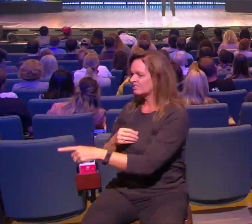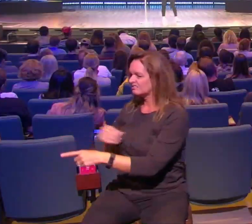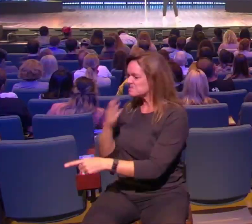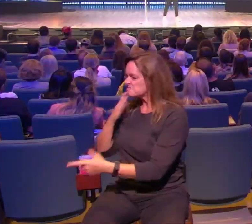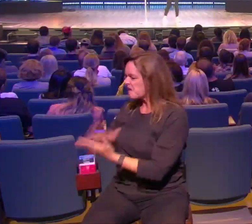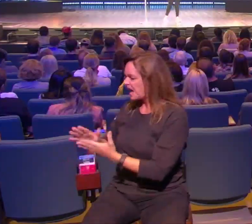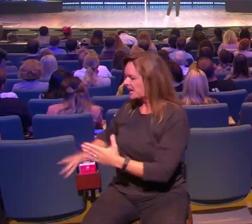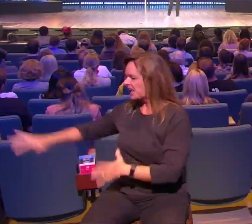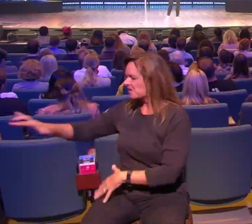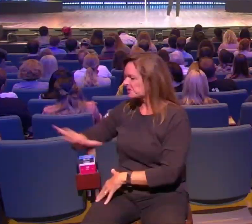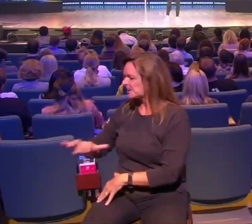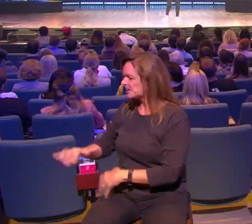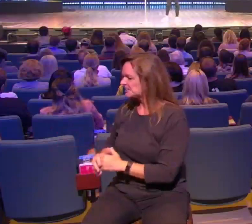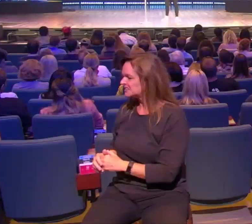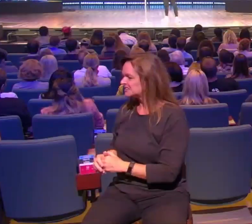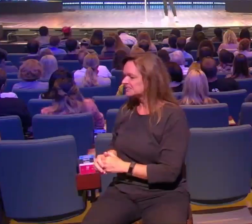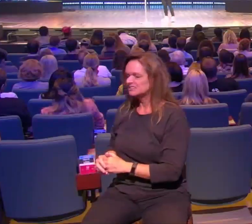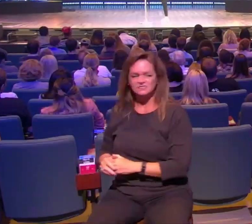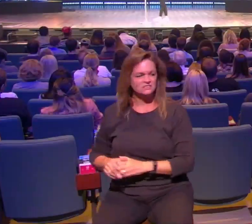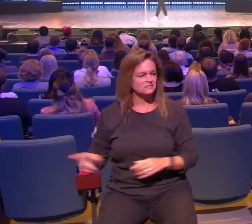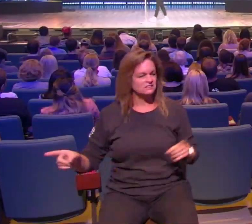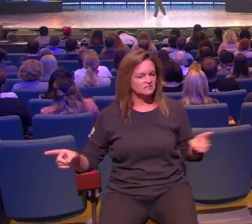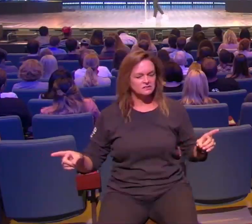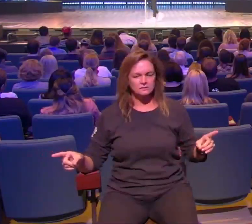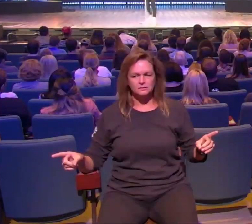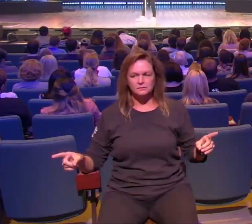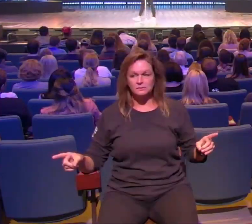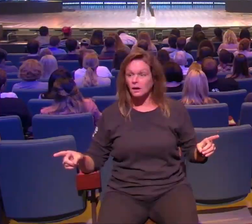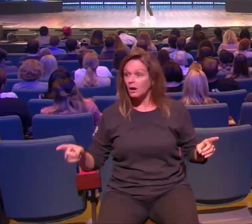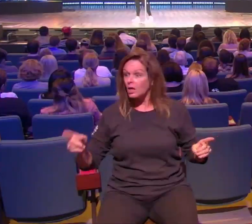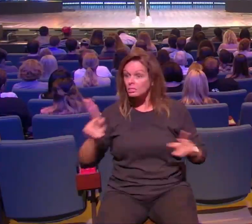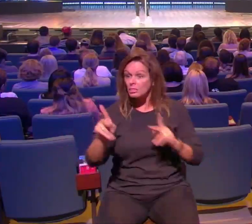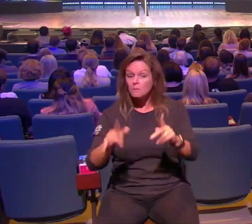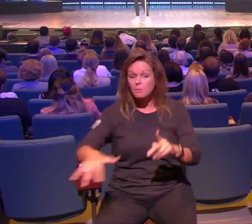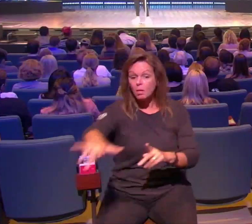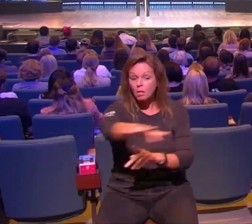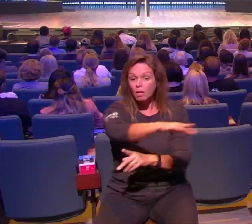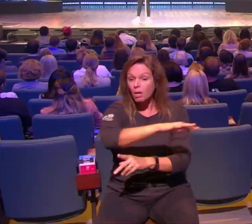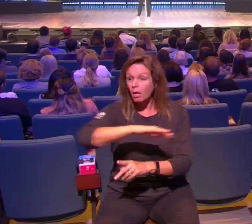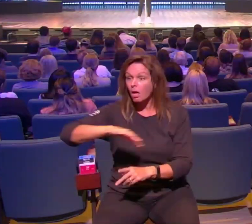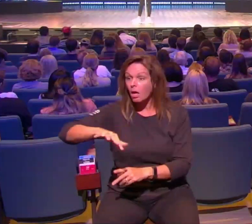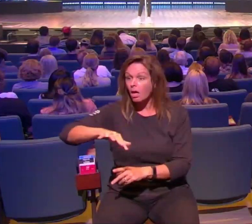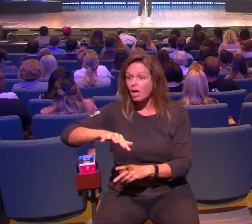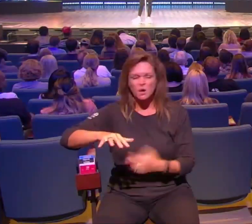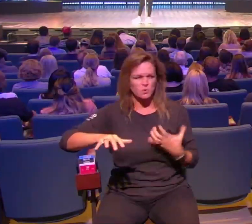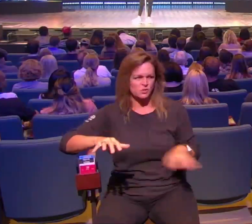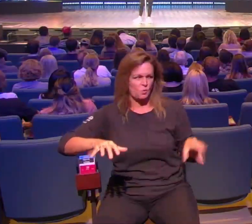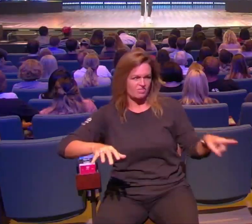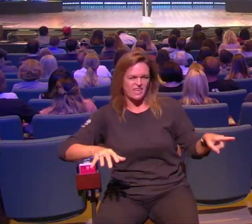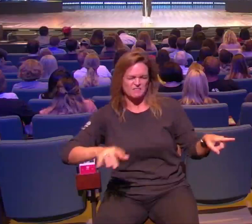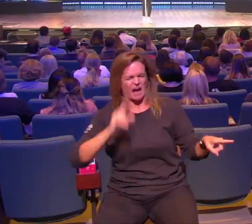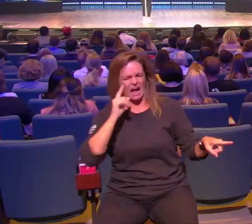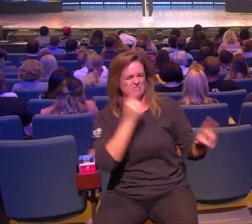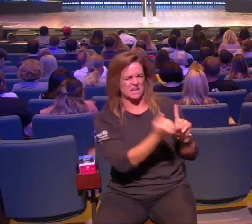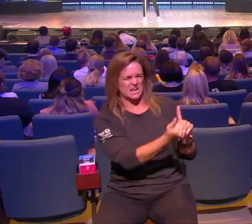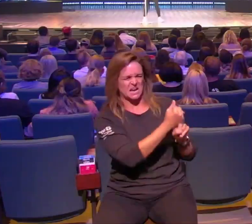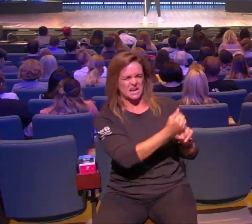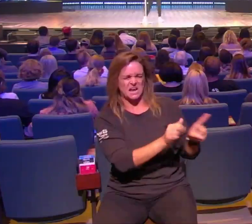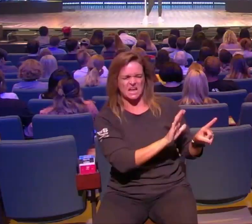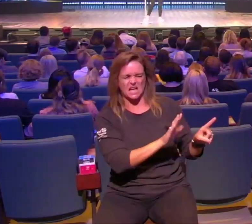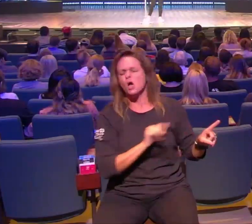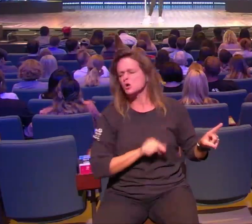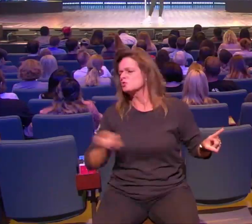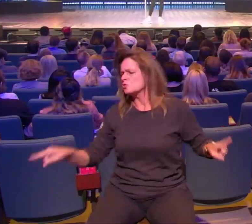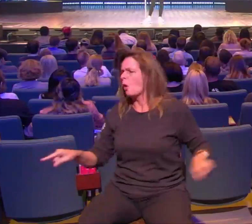revolted had all passed away, and now 40 years later, a new generation has stepped up. And see, God was like, if that